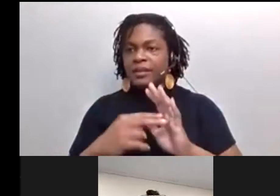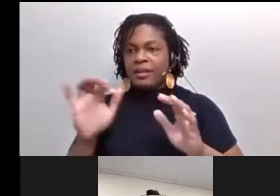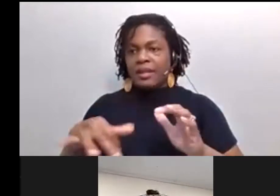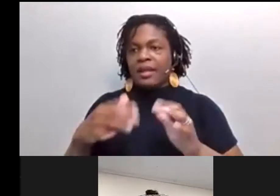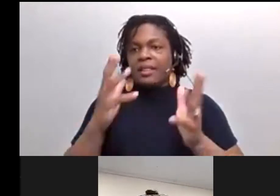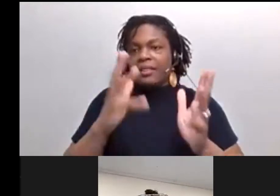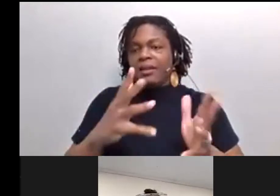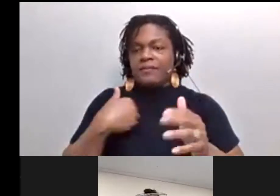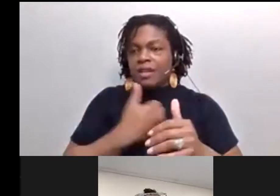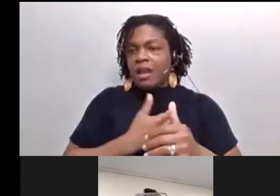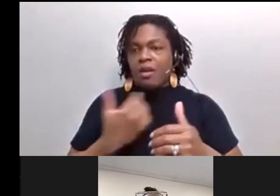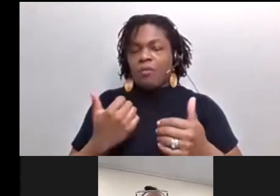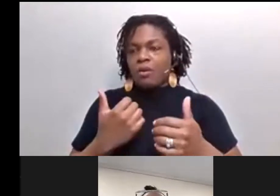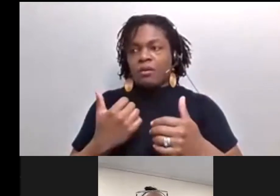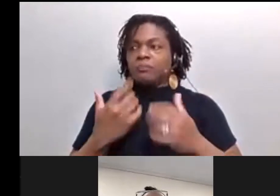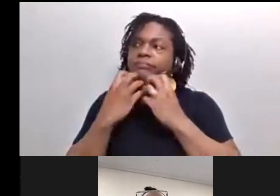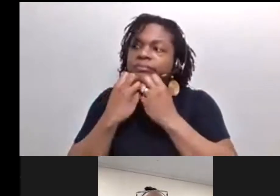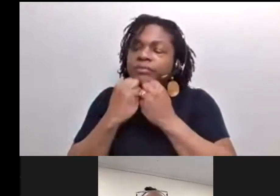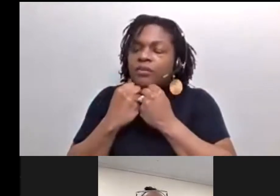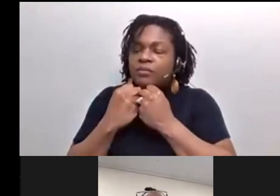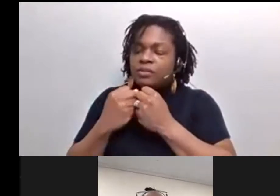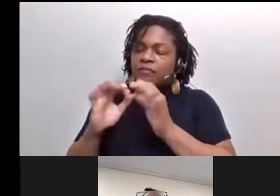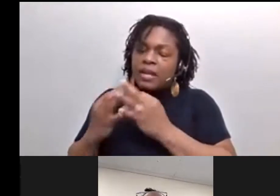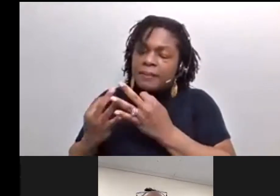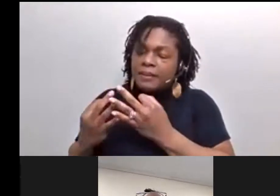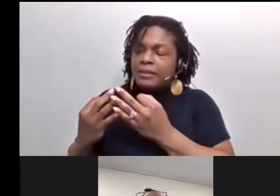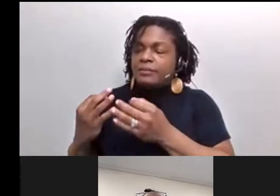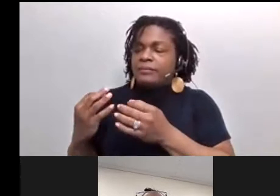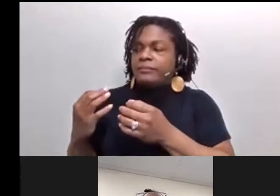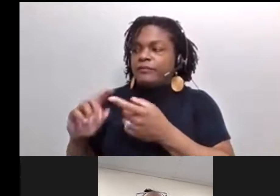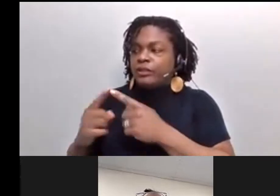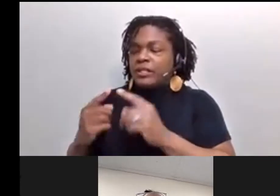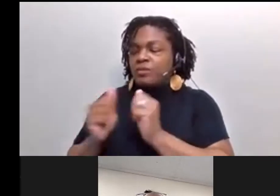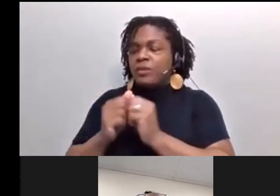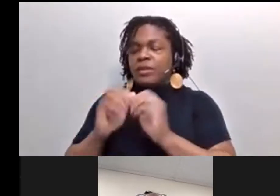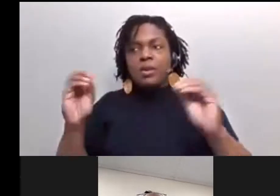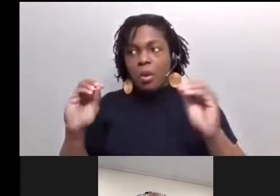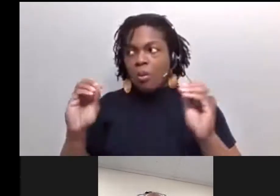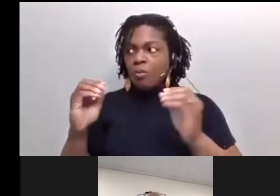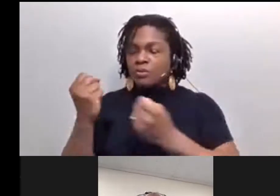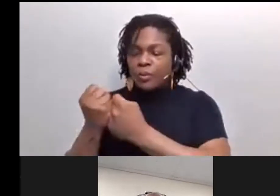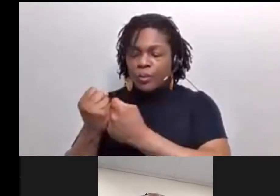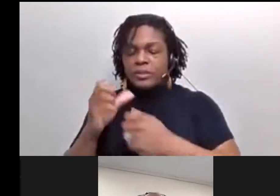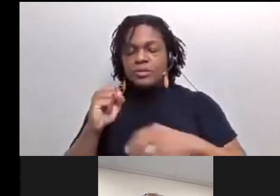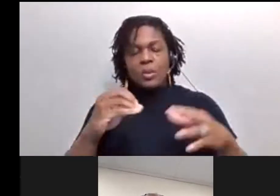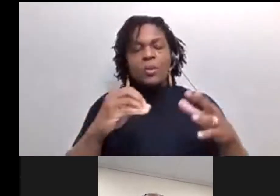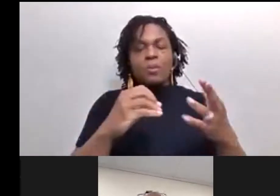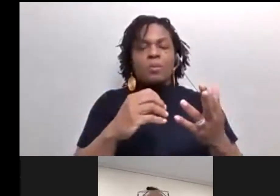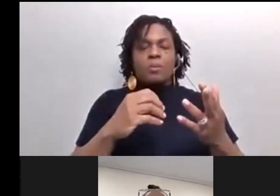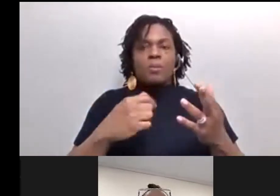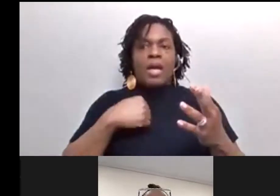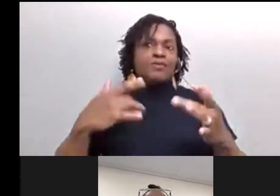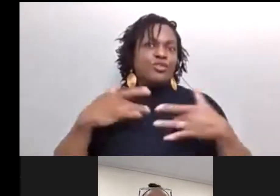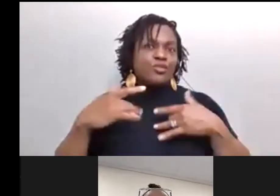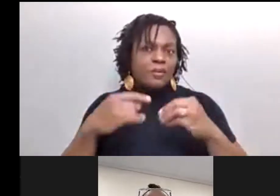many choices. So that's what the one thing that I was concerned about as well, that hopefully that we can get